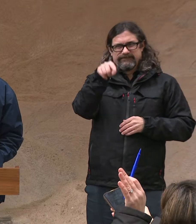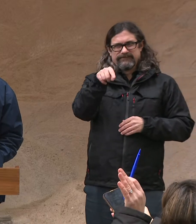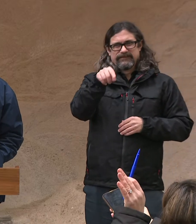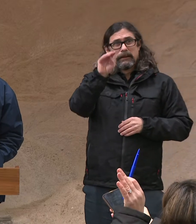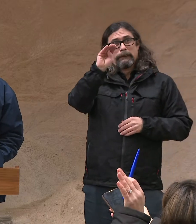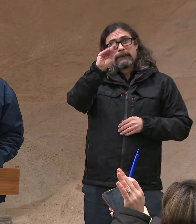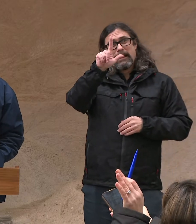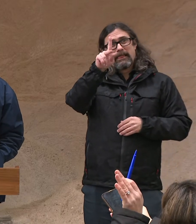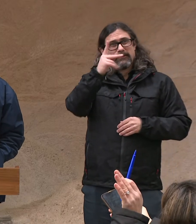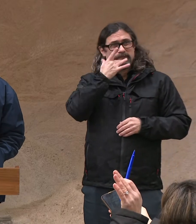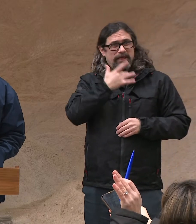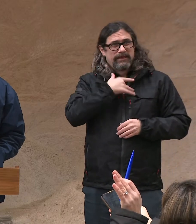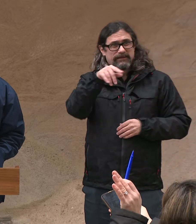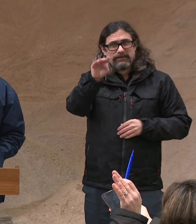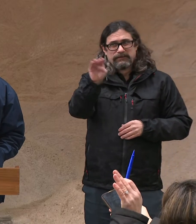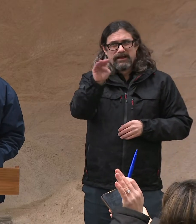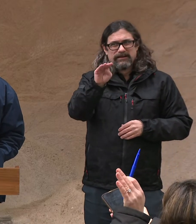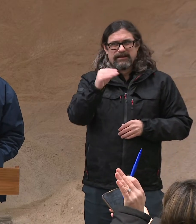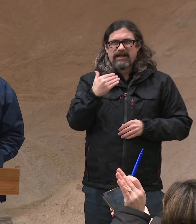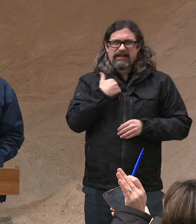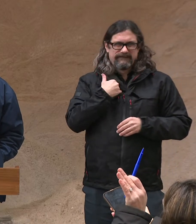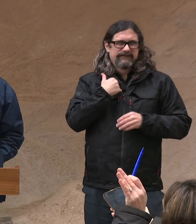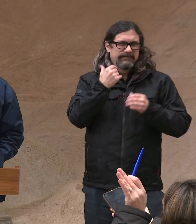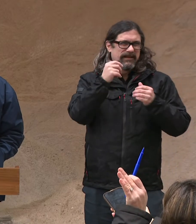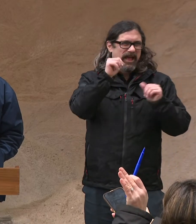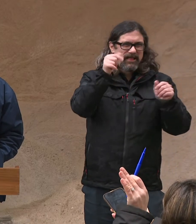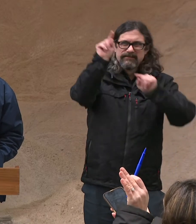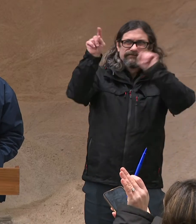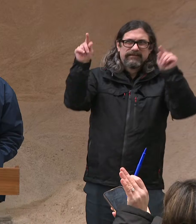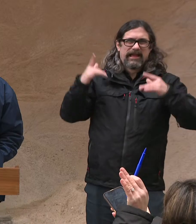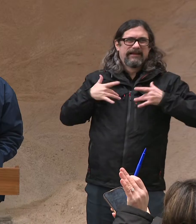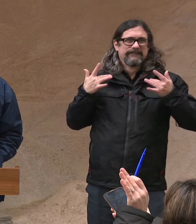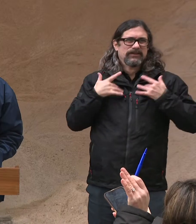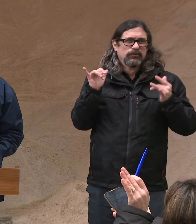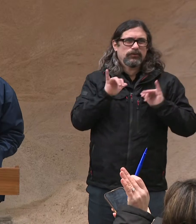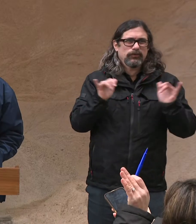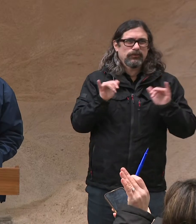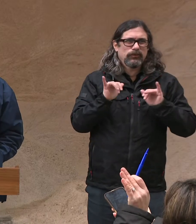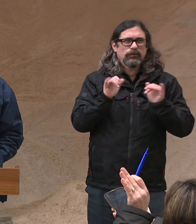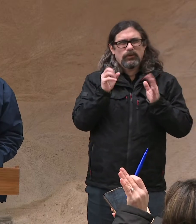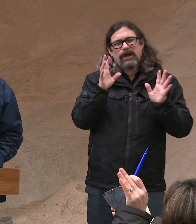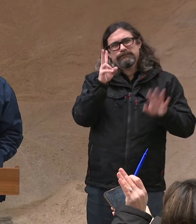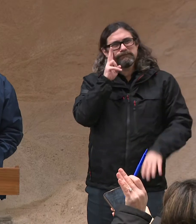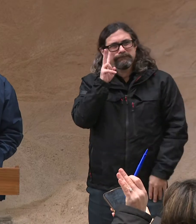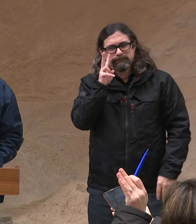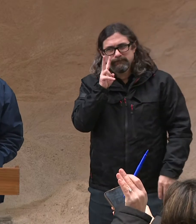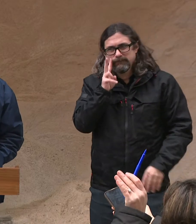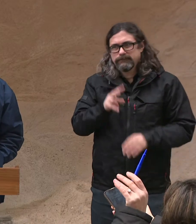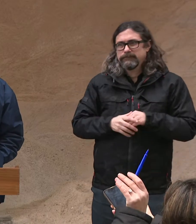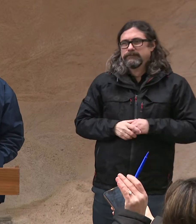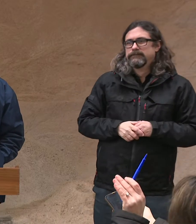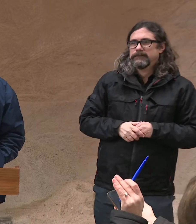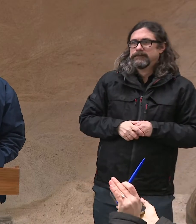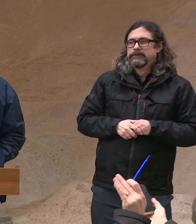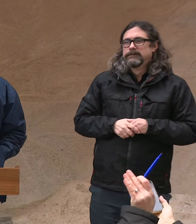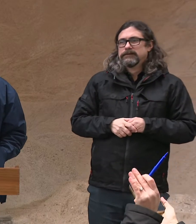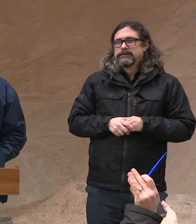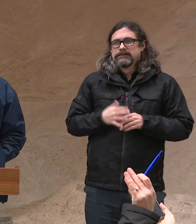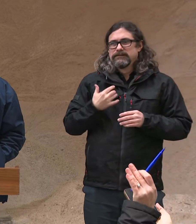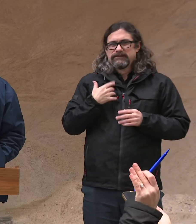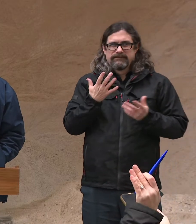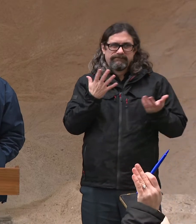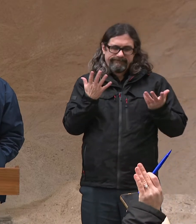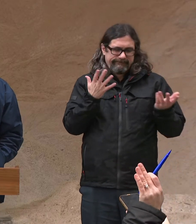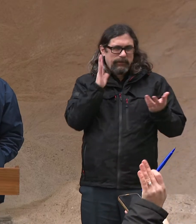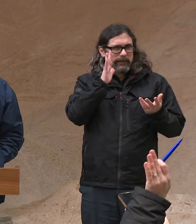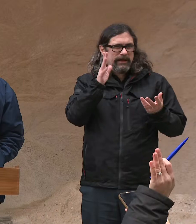it was moved aside because it's going to be cold. So once I decide, we put out our public schedule every day, and you guys are not going to